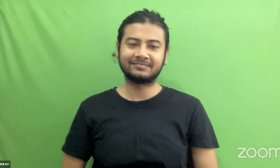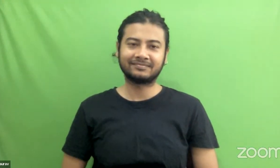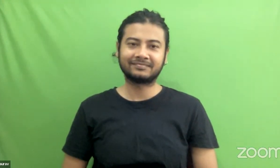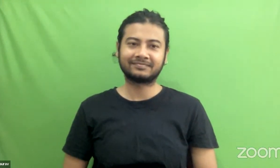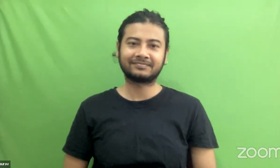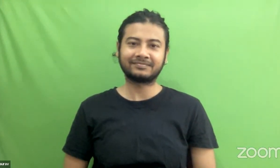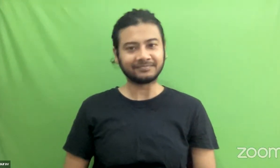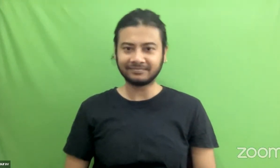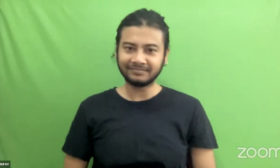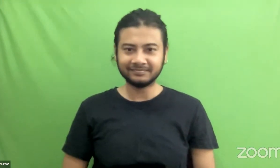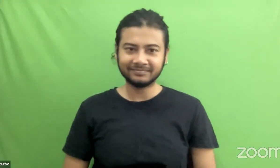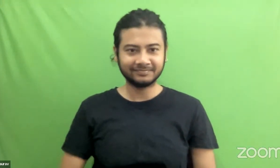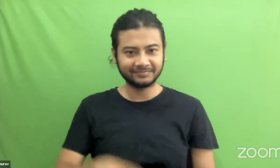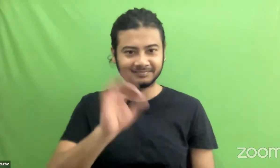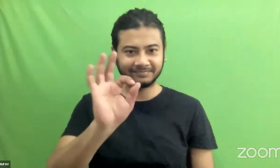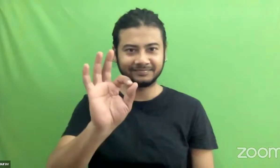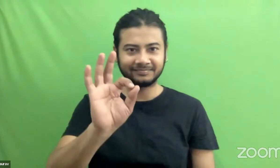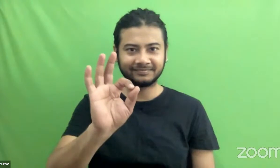Right? Is that okay?